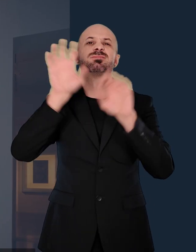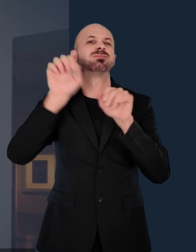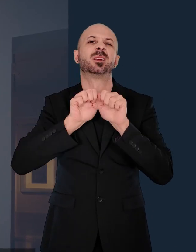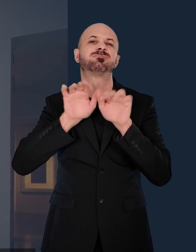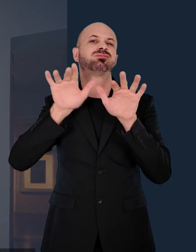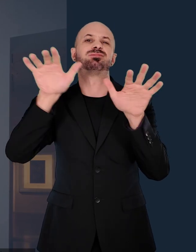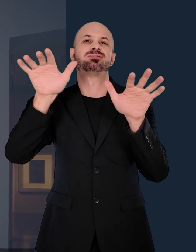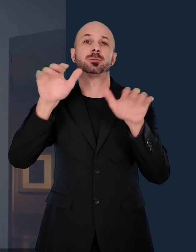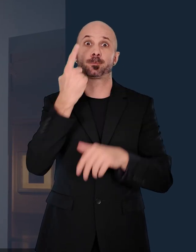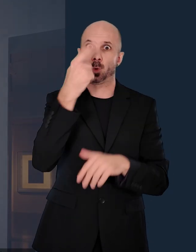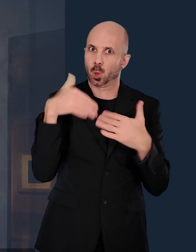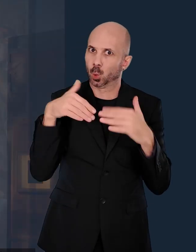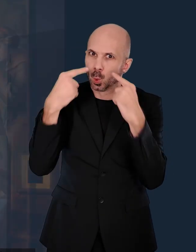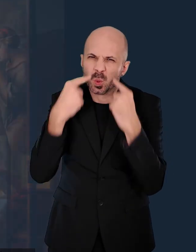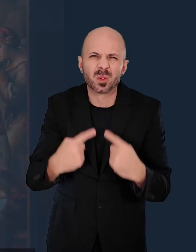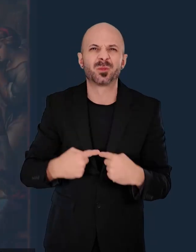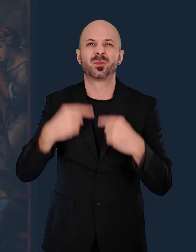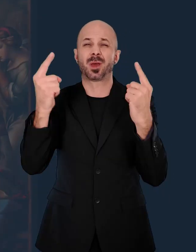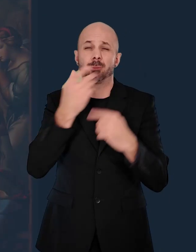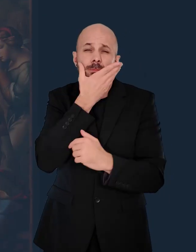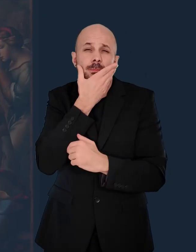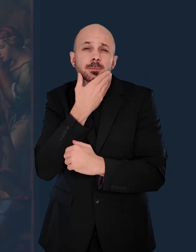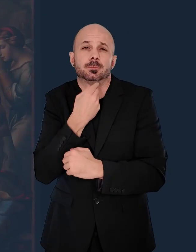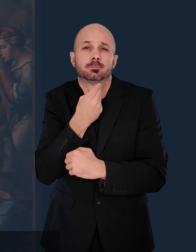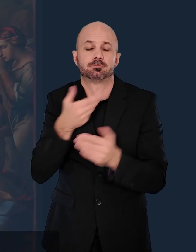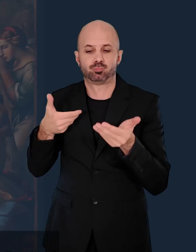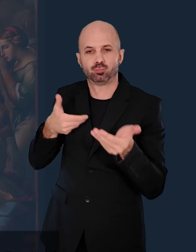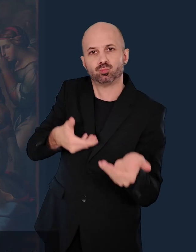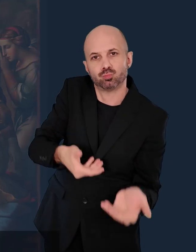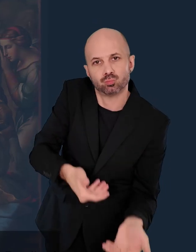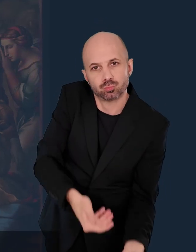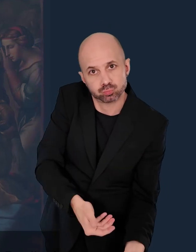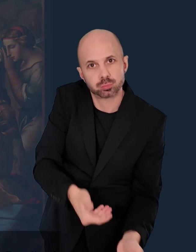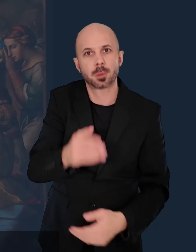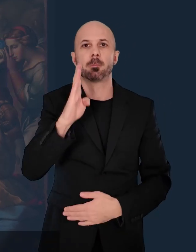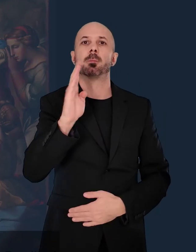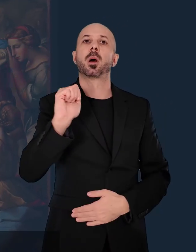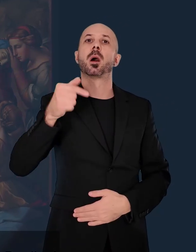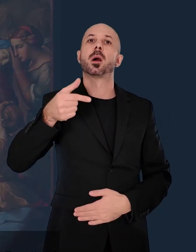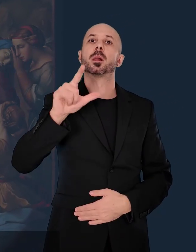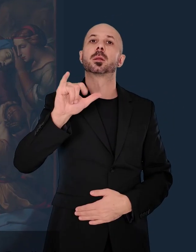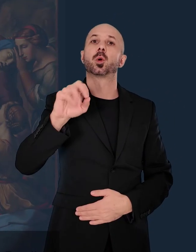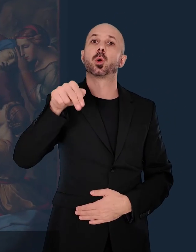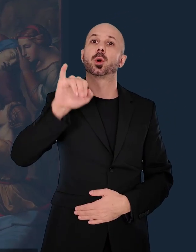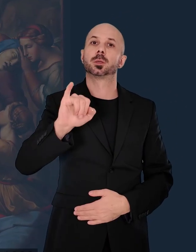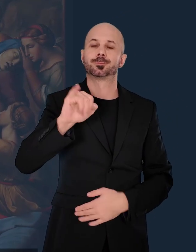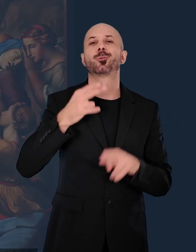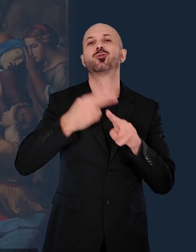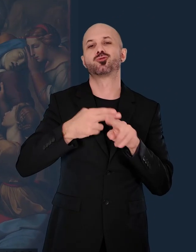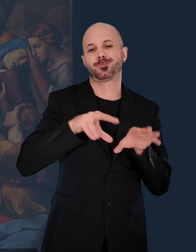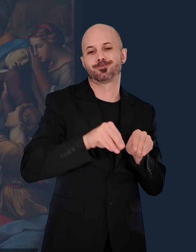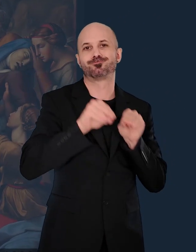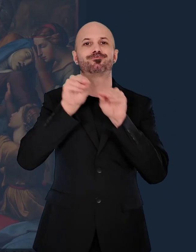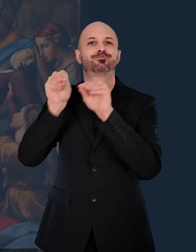all of which are now kept elsewhere. Of all of them, the most famous and moving is the Baglioni